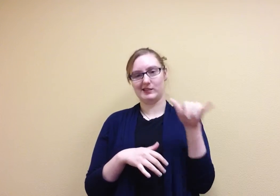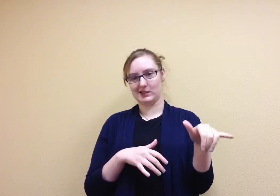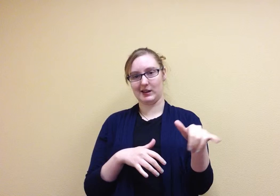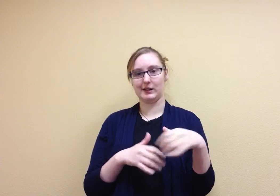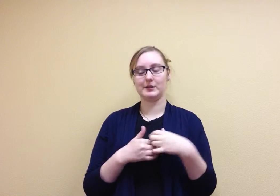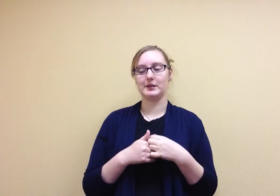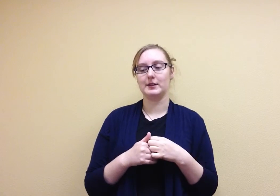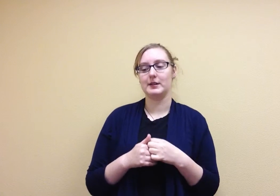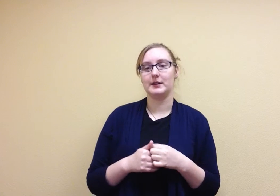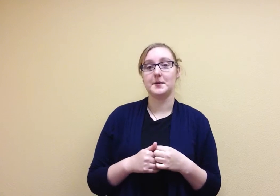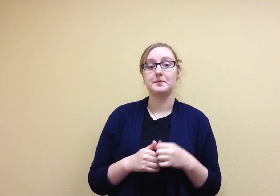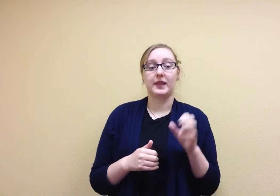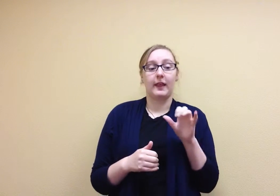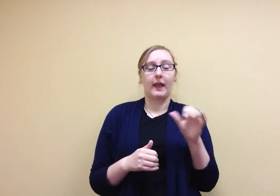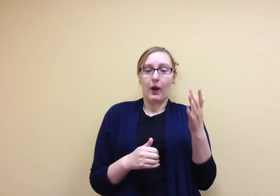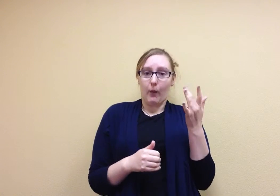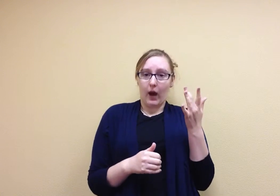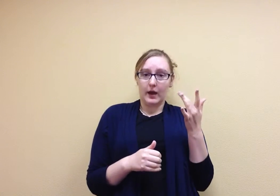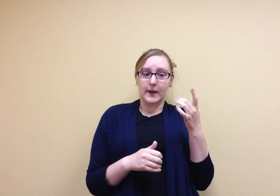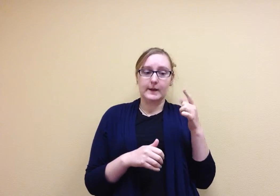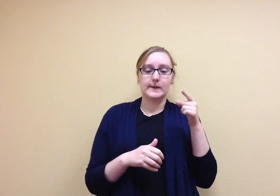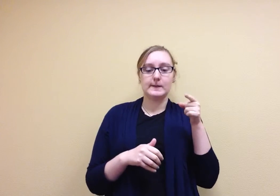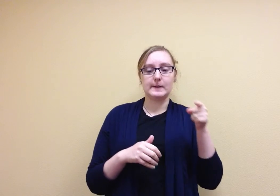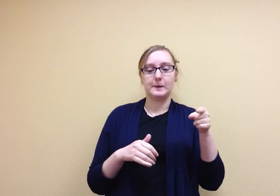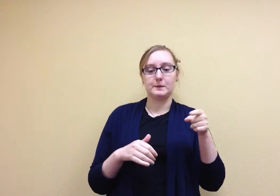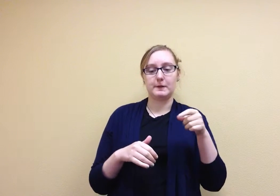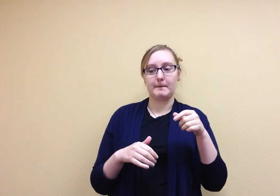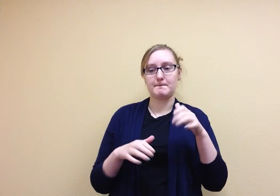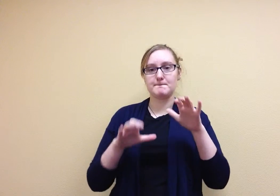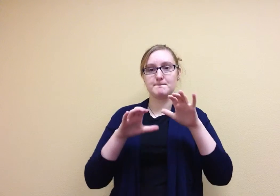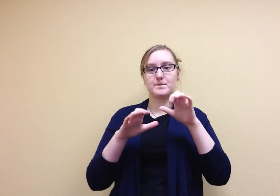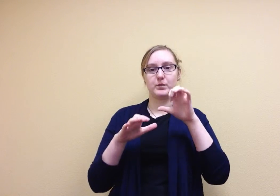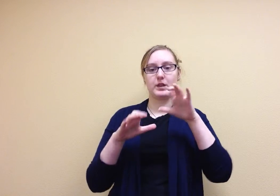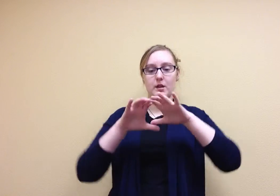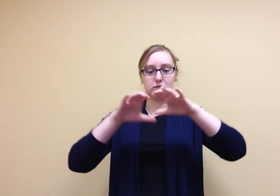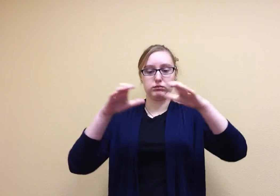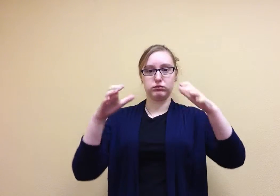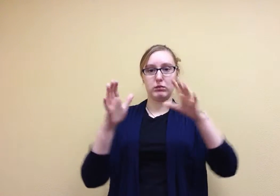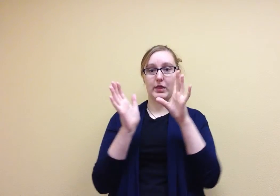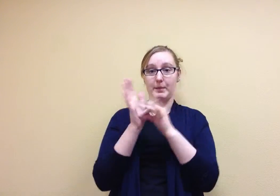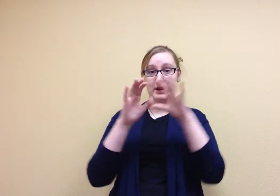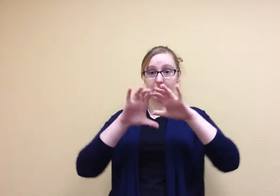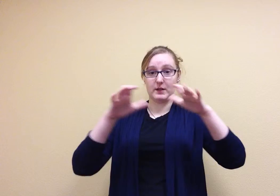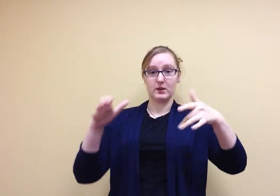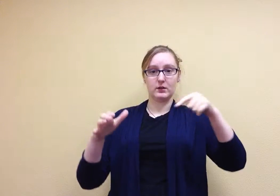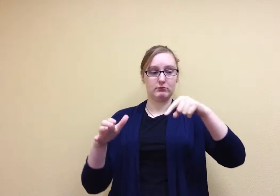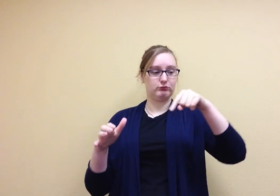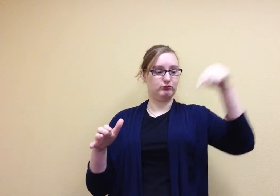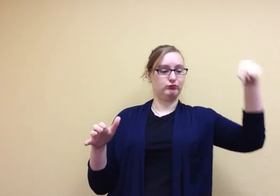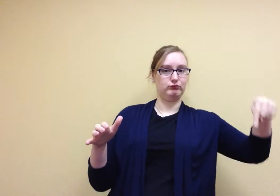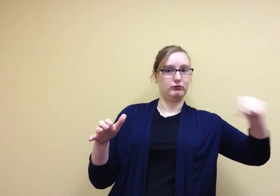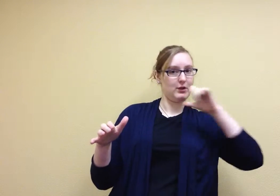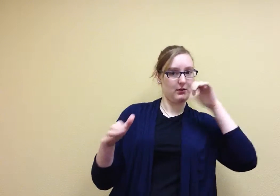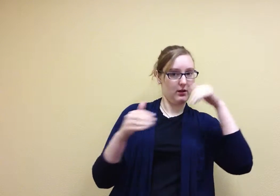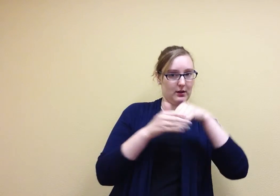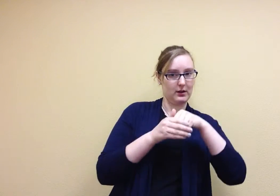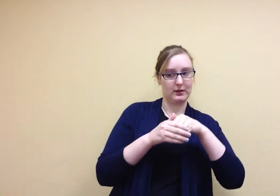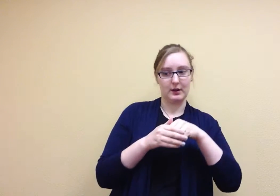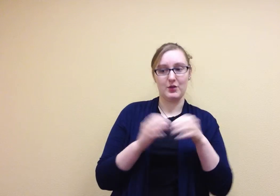they? That's because those iron filings are beyond what we call the magnetic field. There is no pull